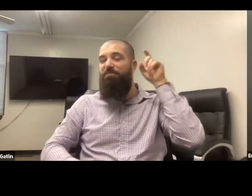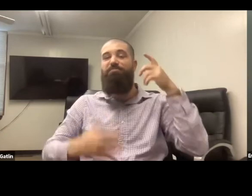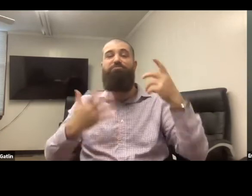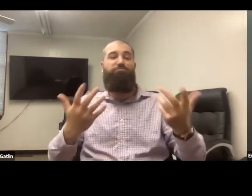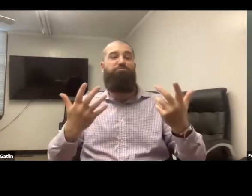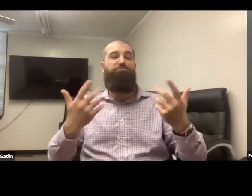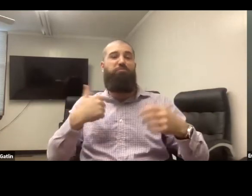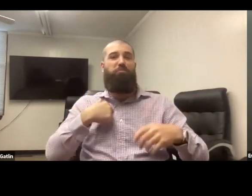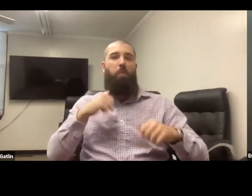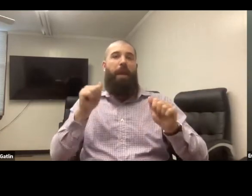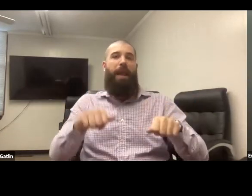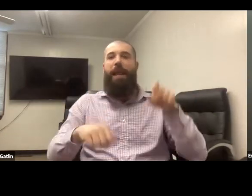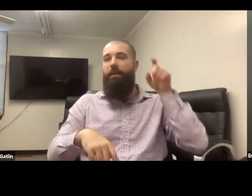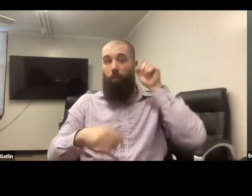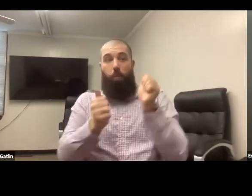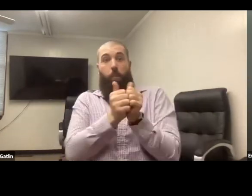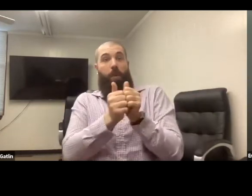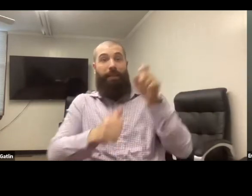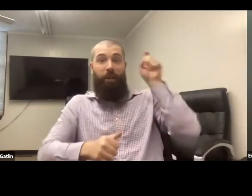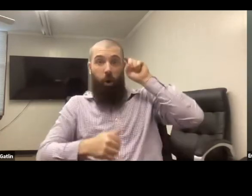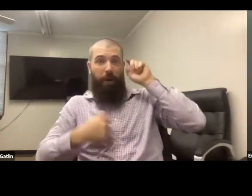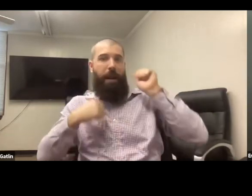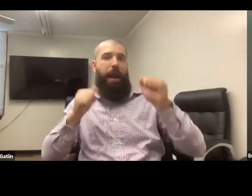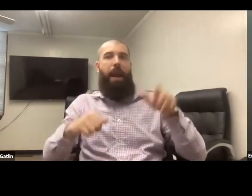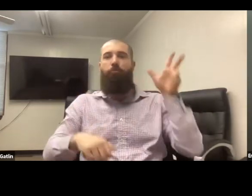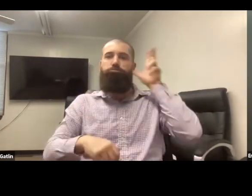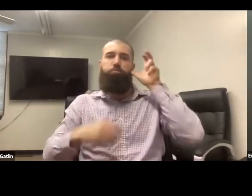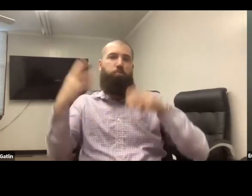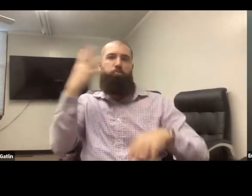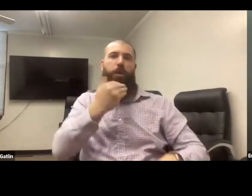And then when I had my hearing aid on,